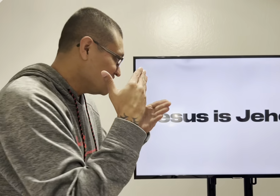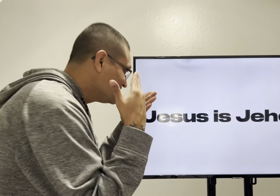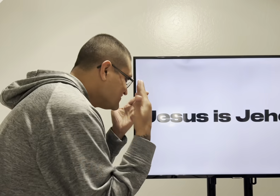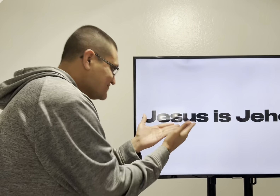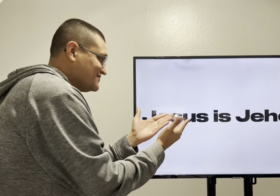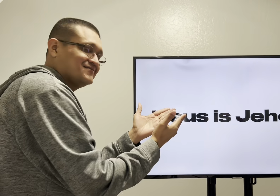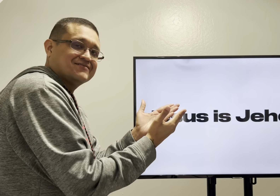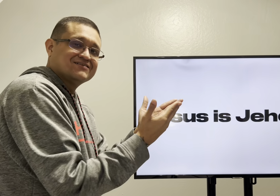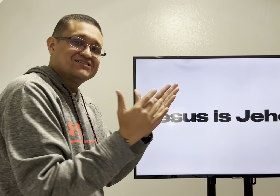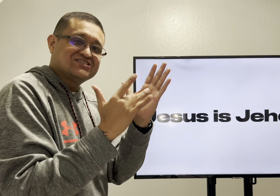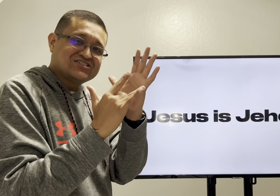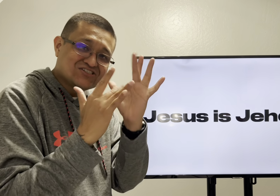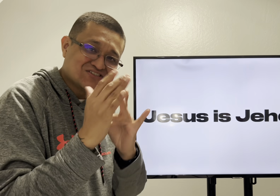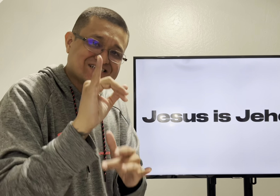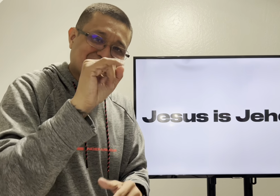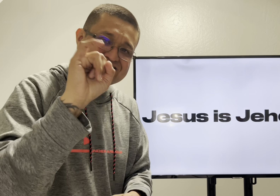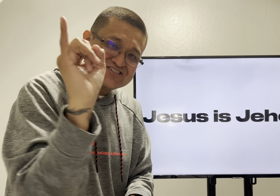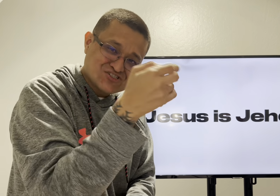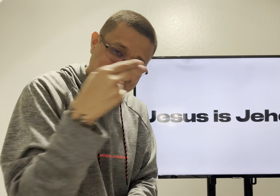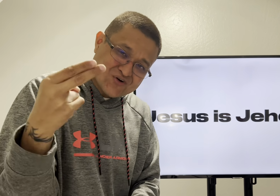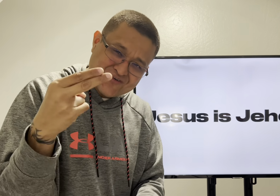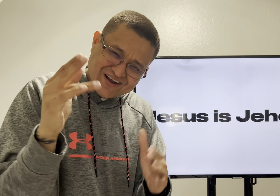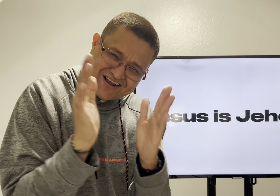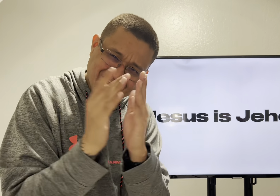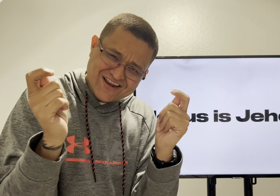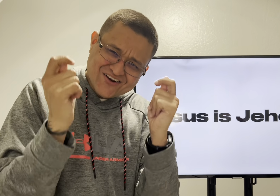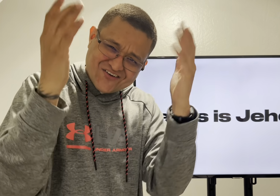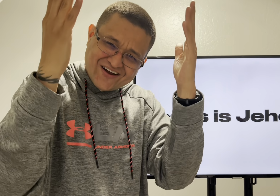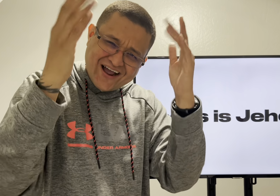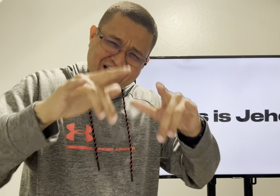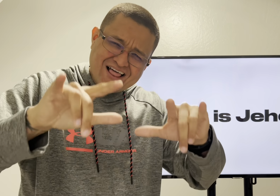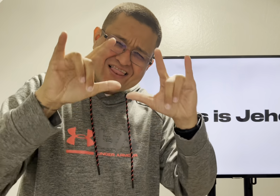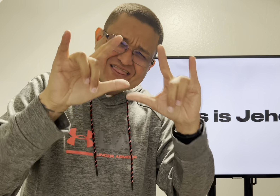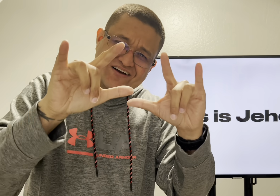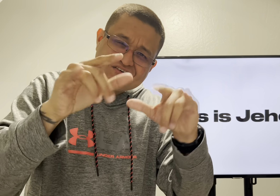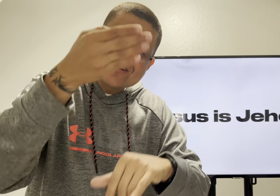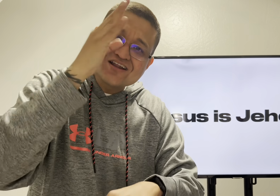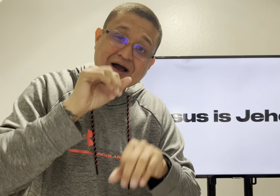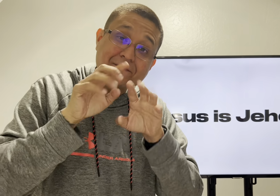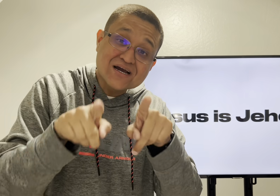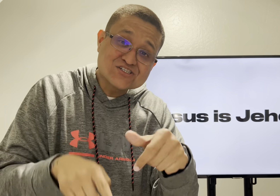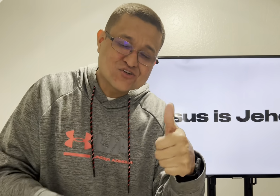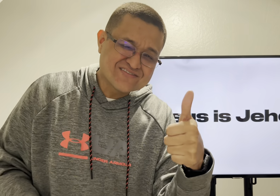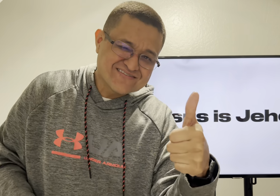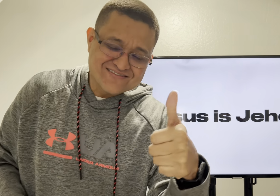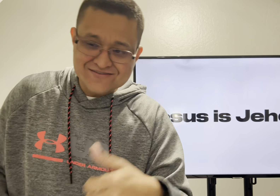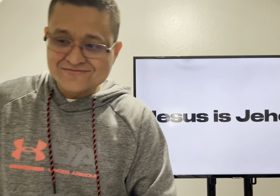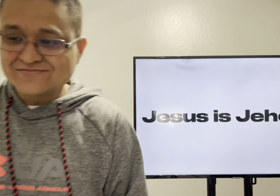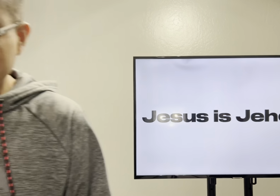Praise God. Jesus is Jehovah. Hallelujah. I love you all, and God bless you.